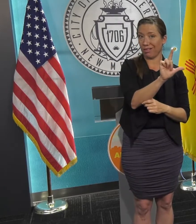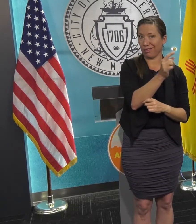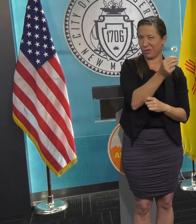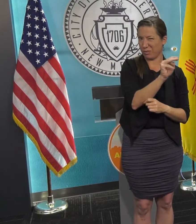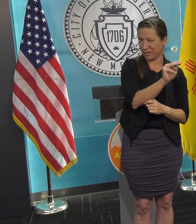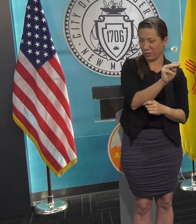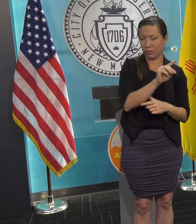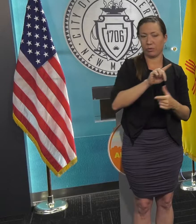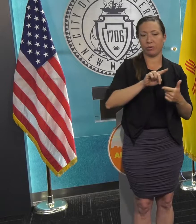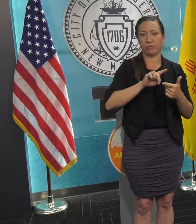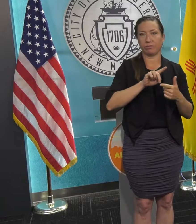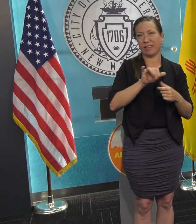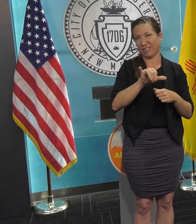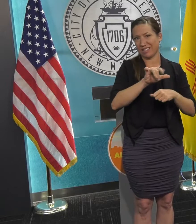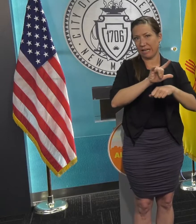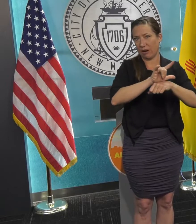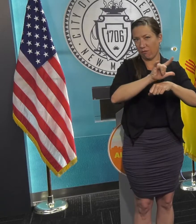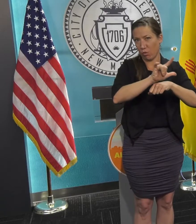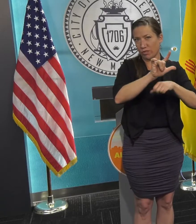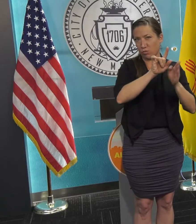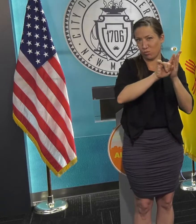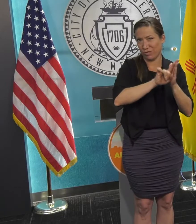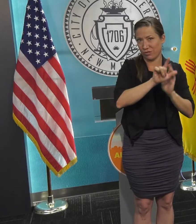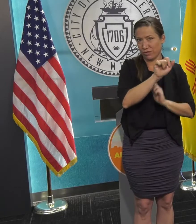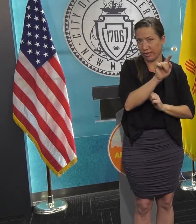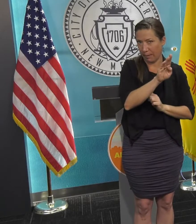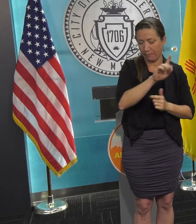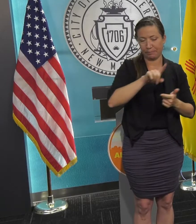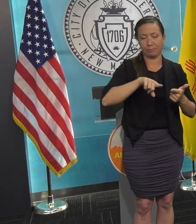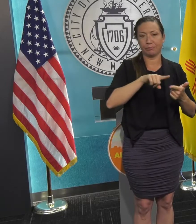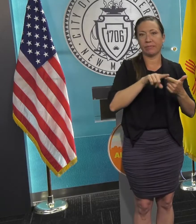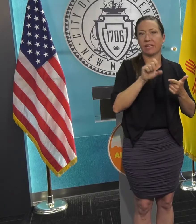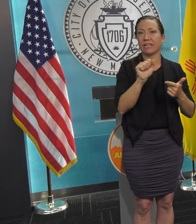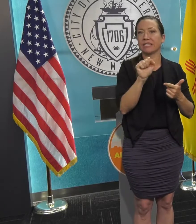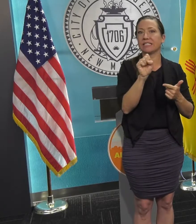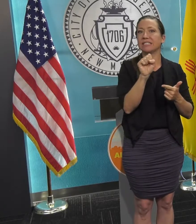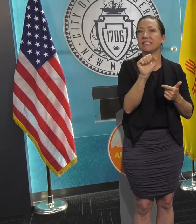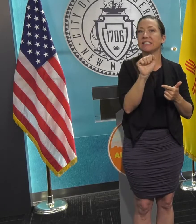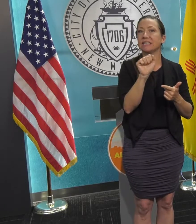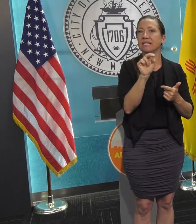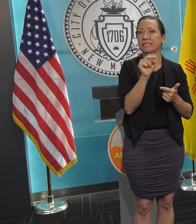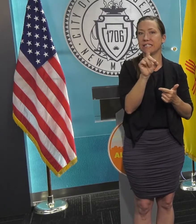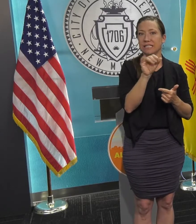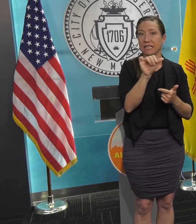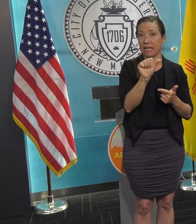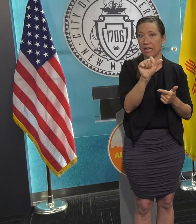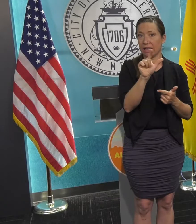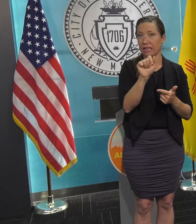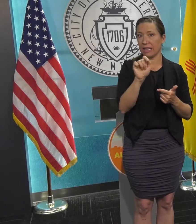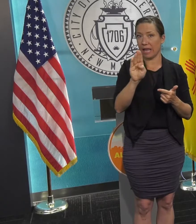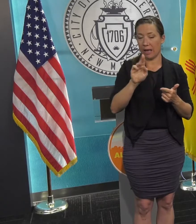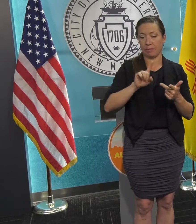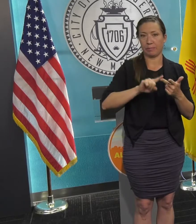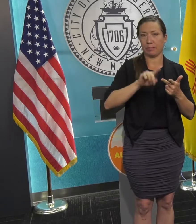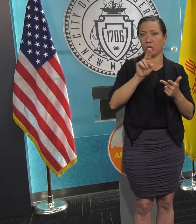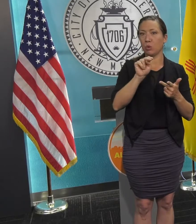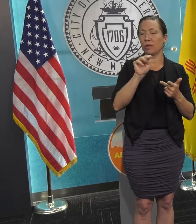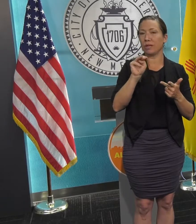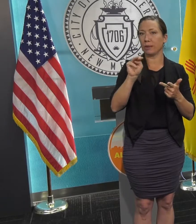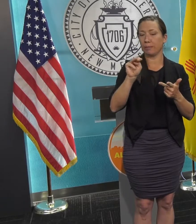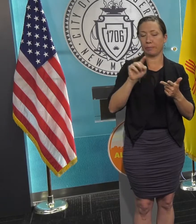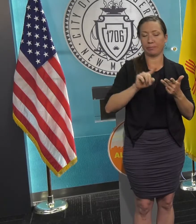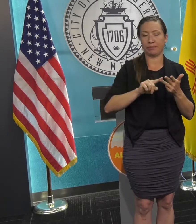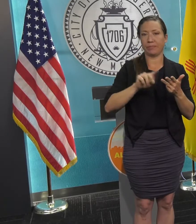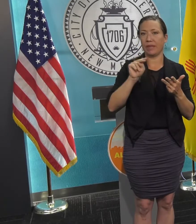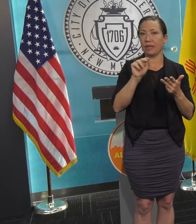Force Research Labs, New Mexico, Sandia Labs, UNM, NMSU, and various businesses to gather and